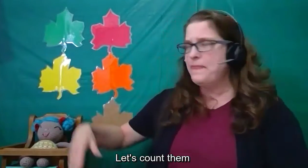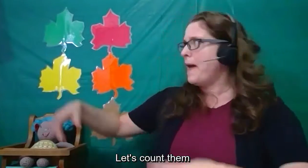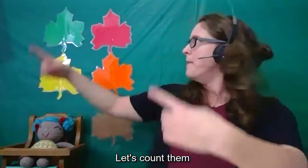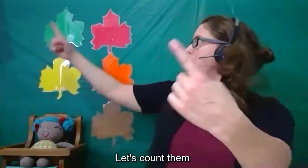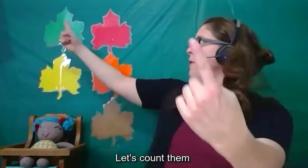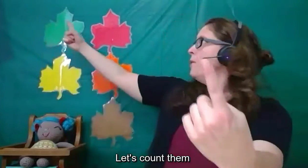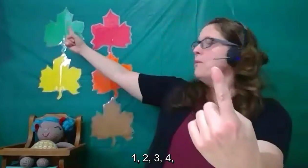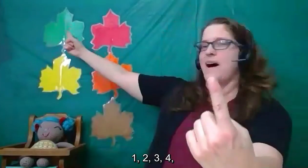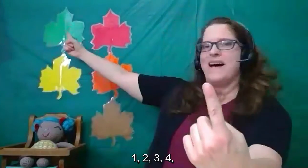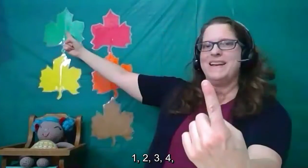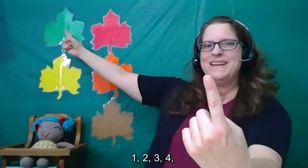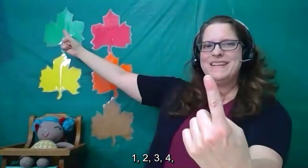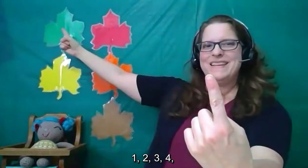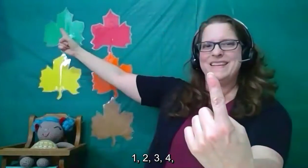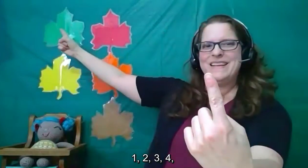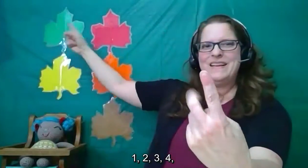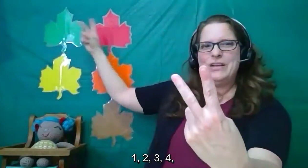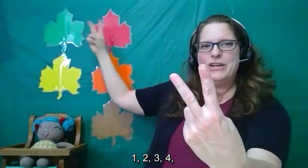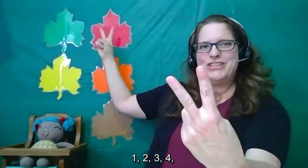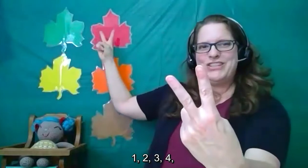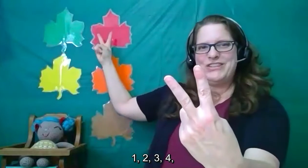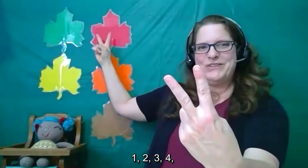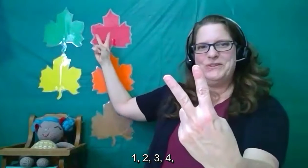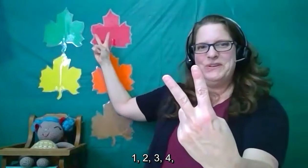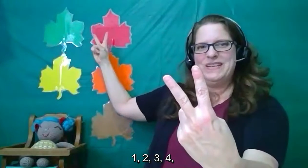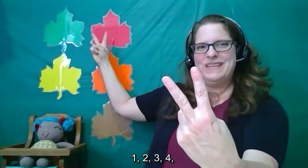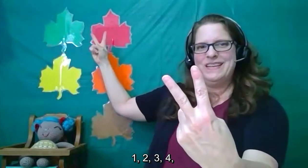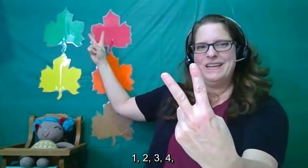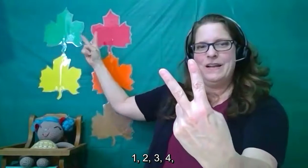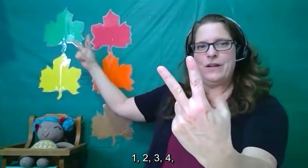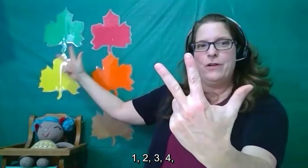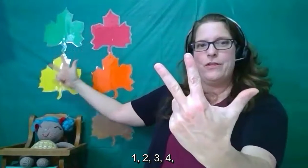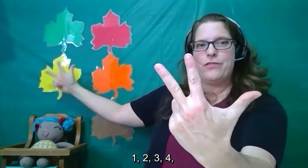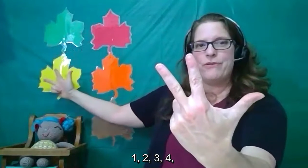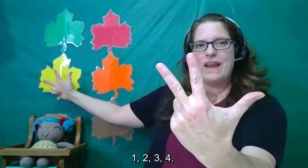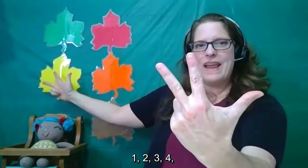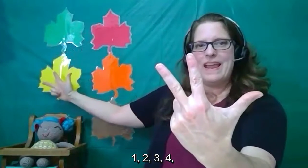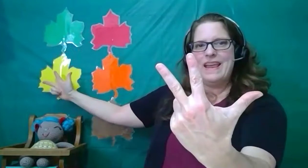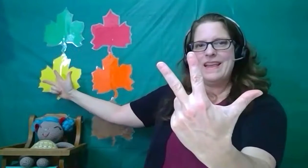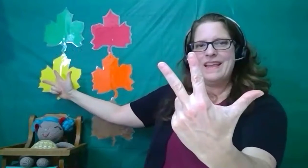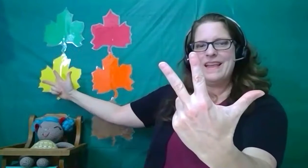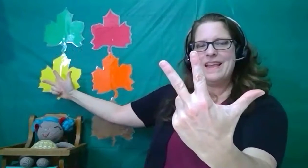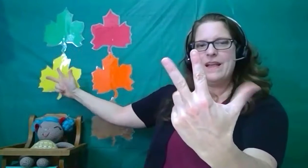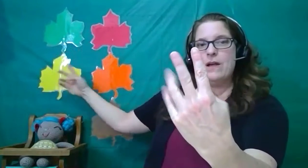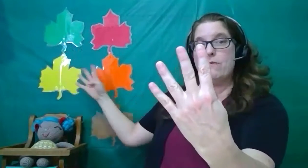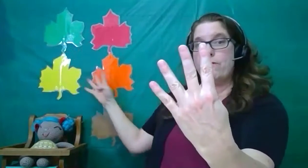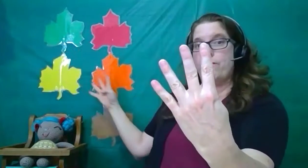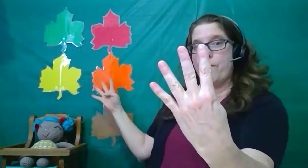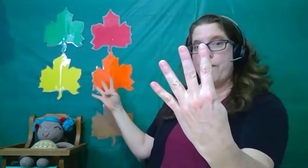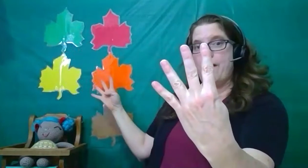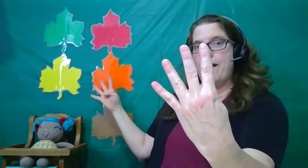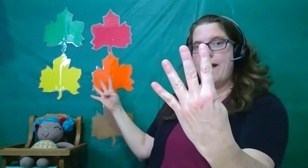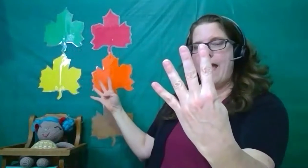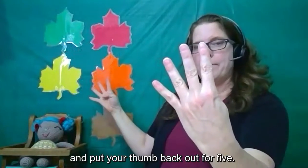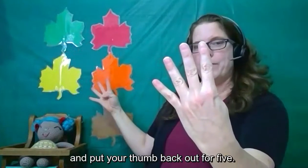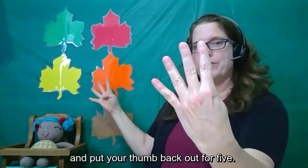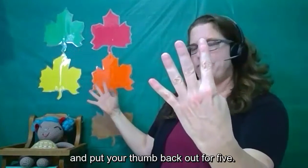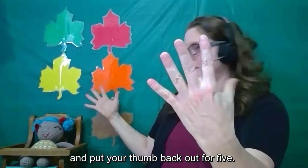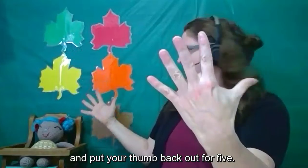them. 1, 2, 3, 4, and put your thumb back